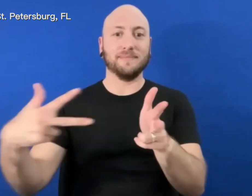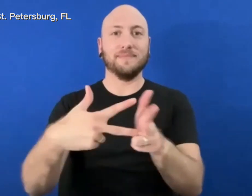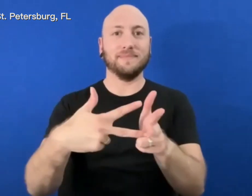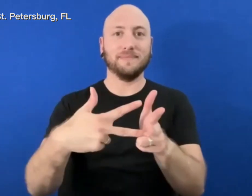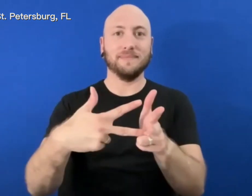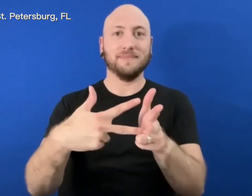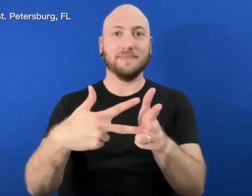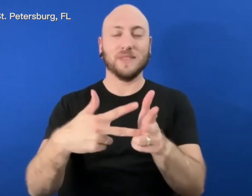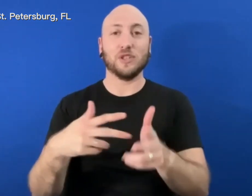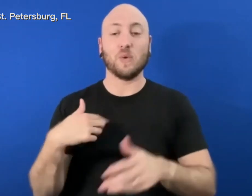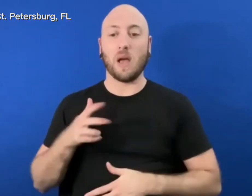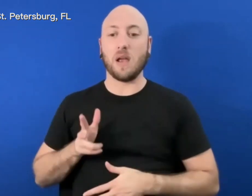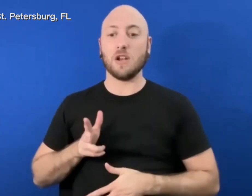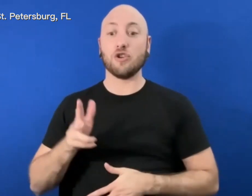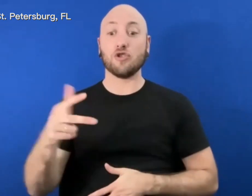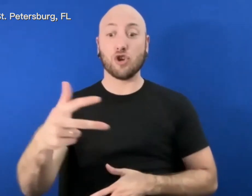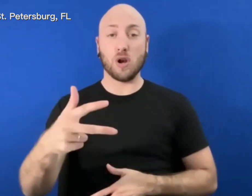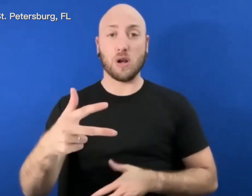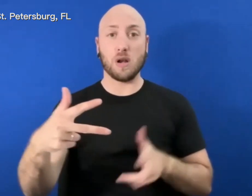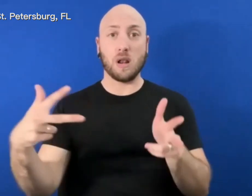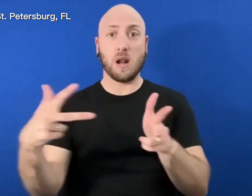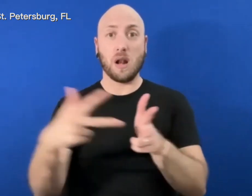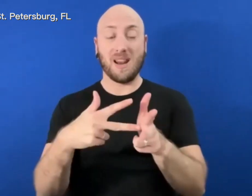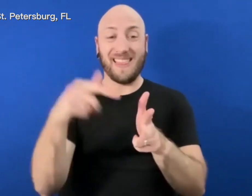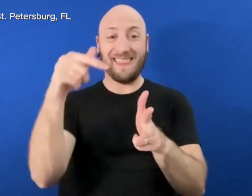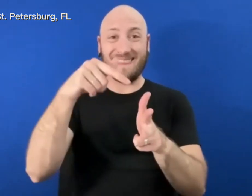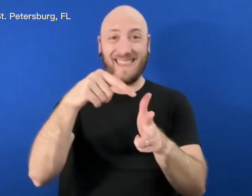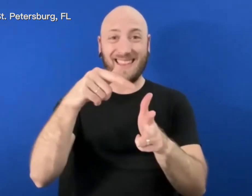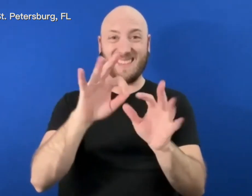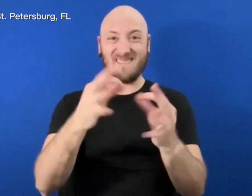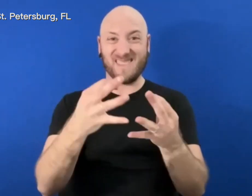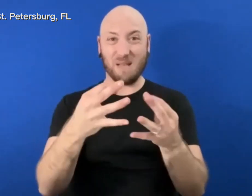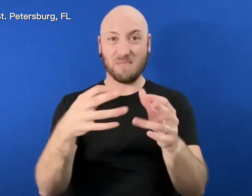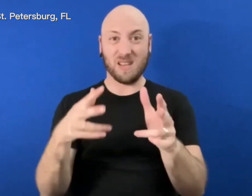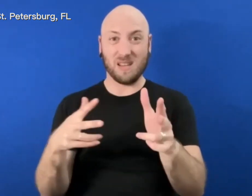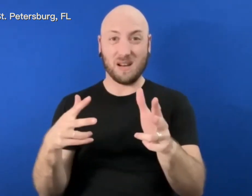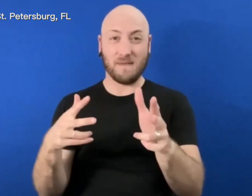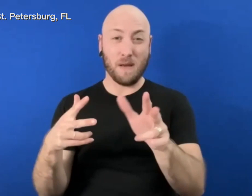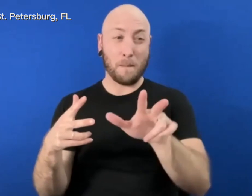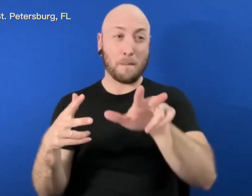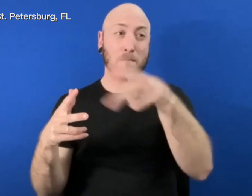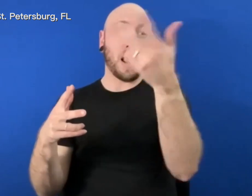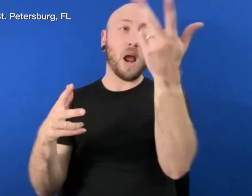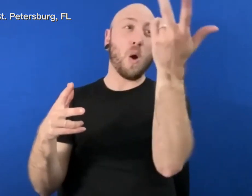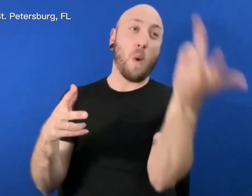the car, and they got really hurt. And